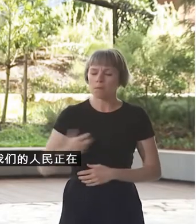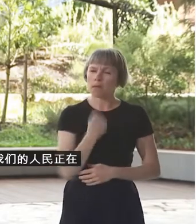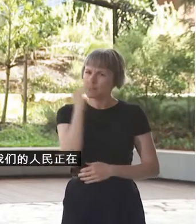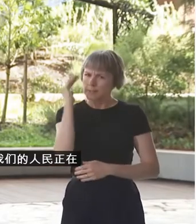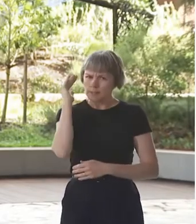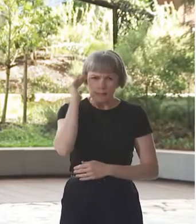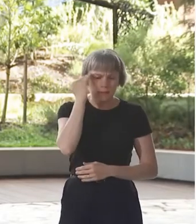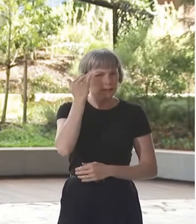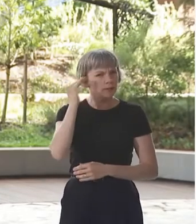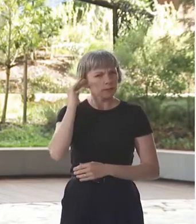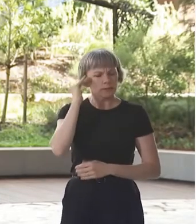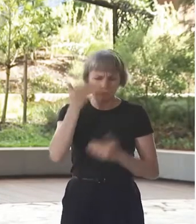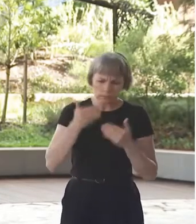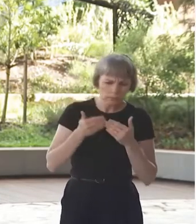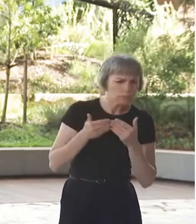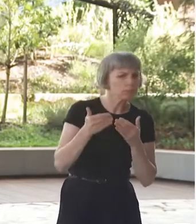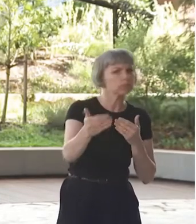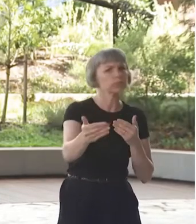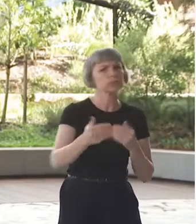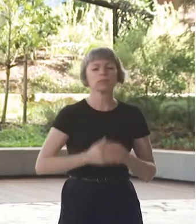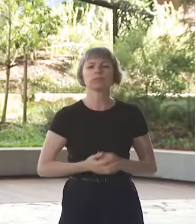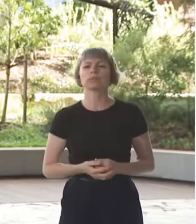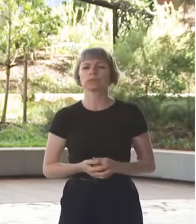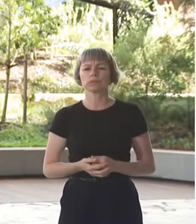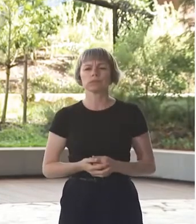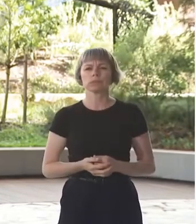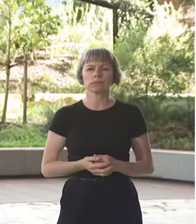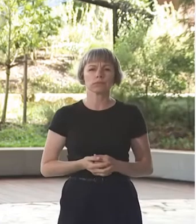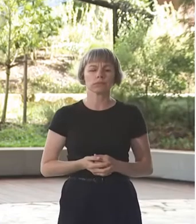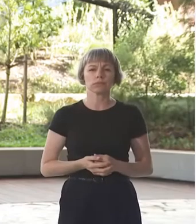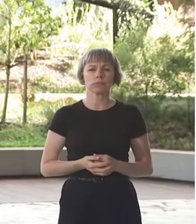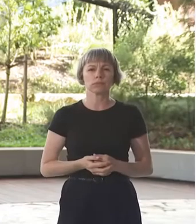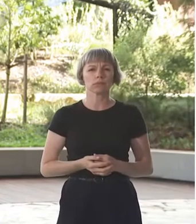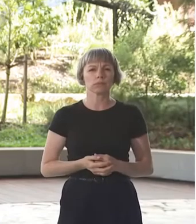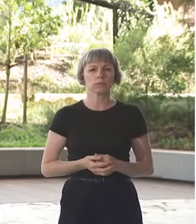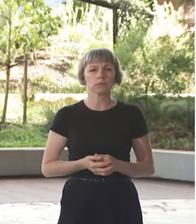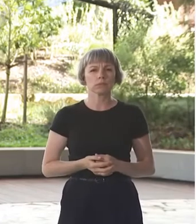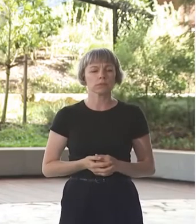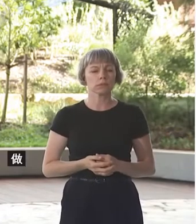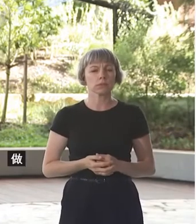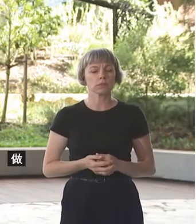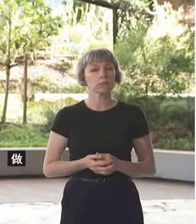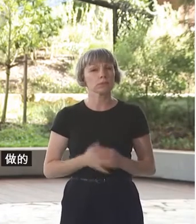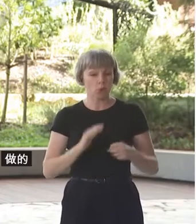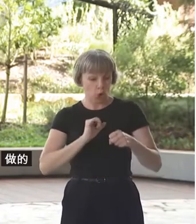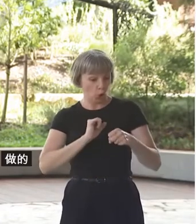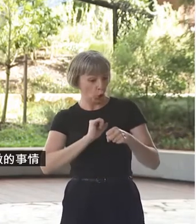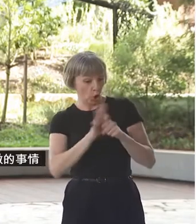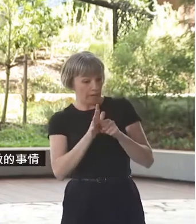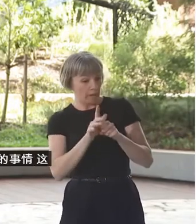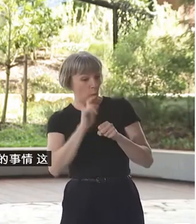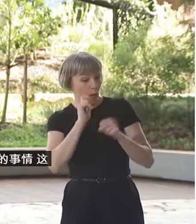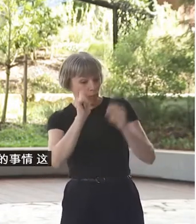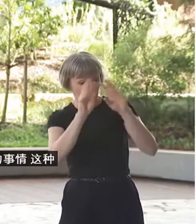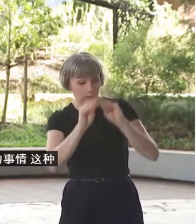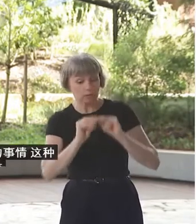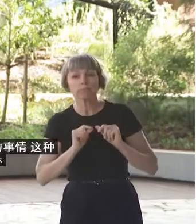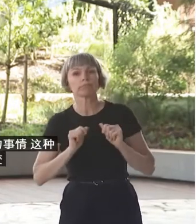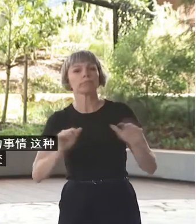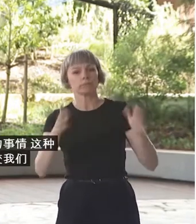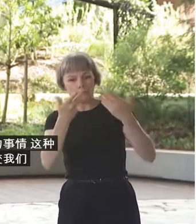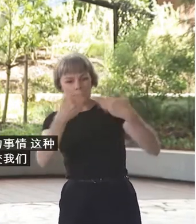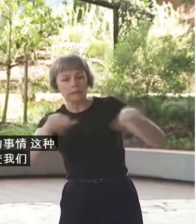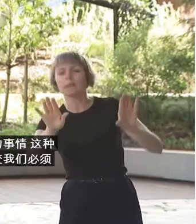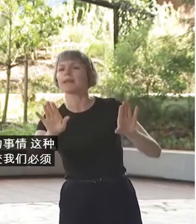we've talked about over the last 2 years, learning to live alongside the virus, there's always going to be challenges through